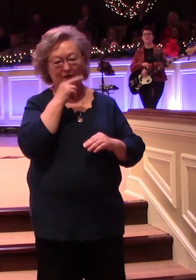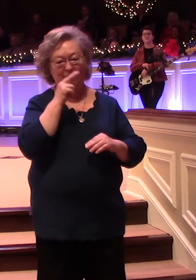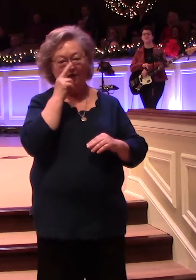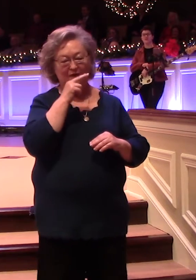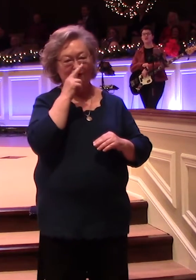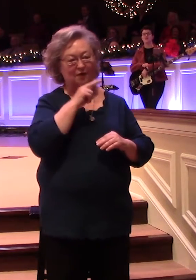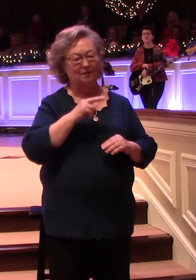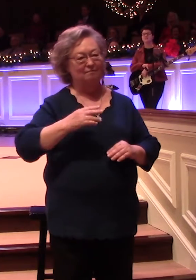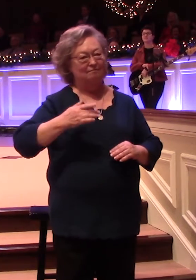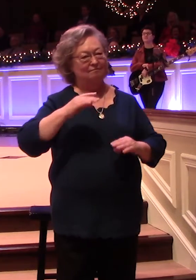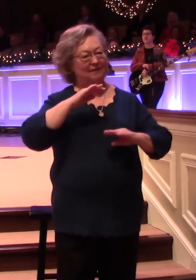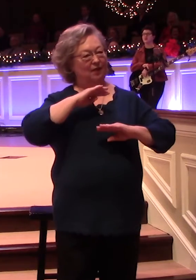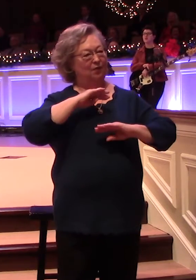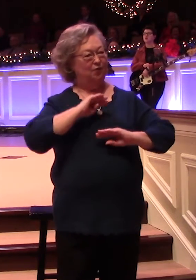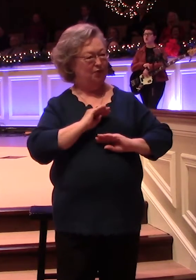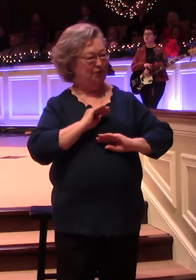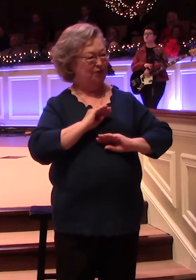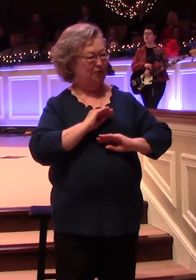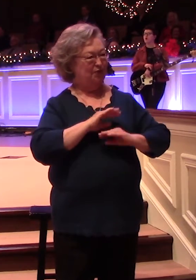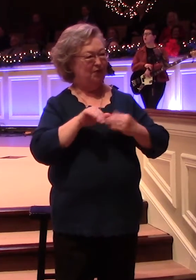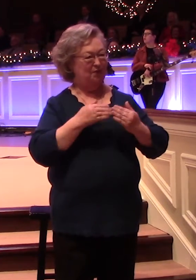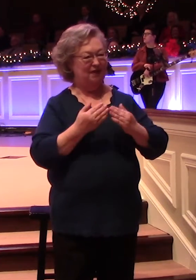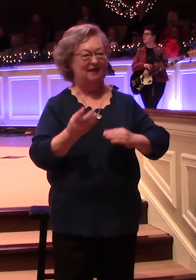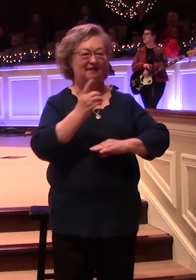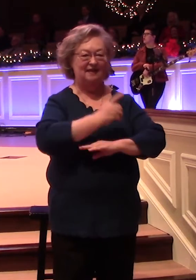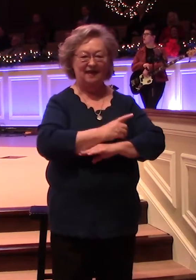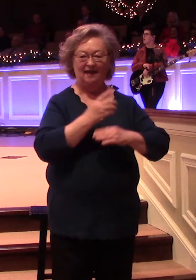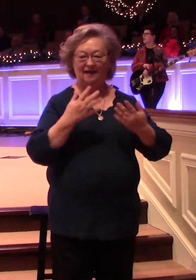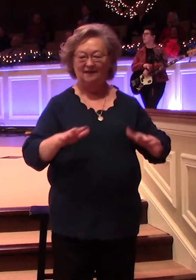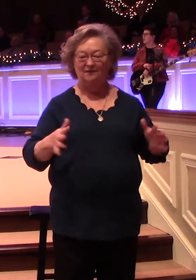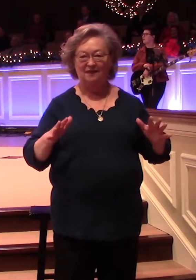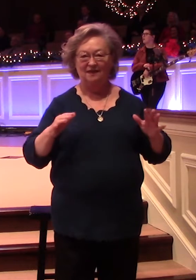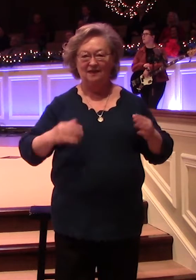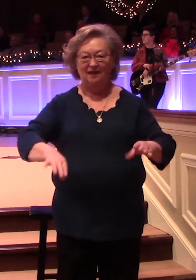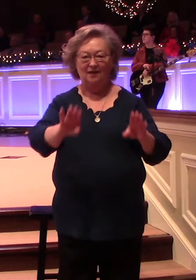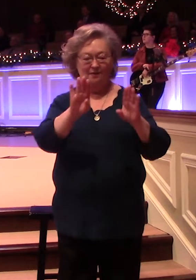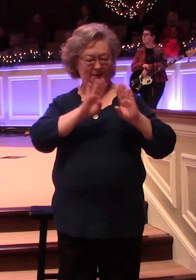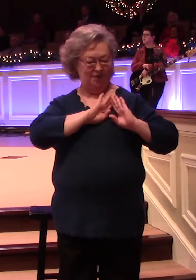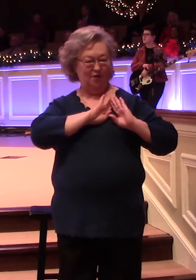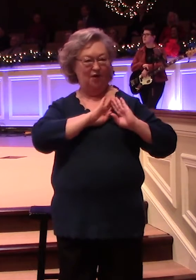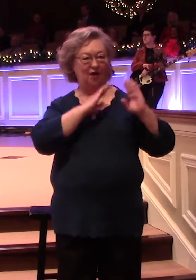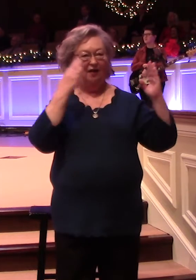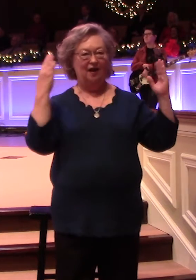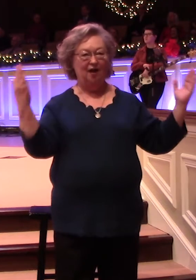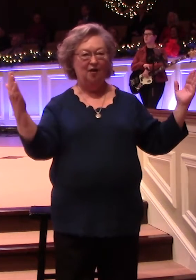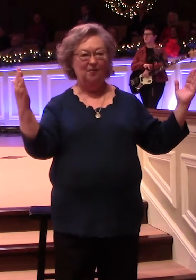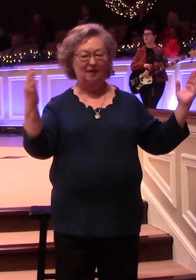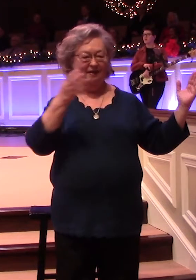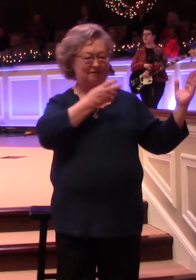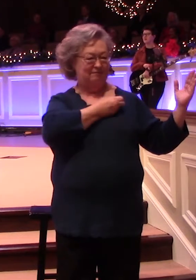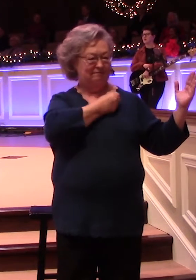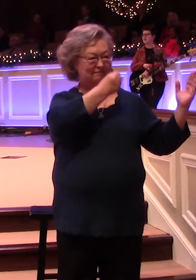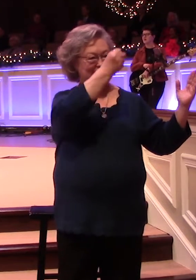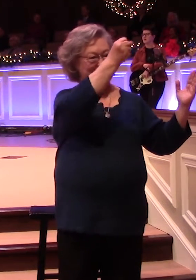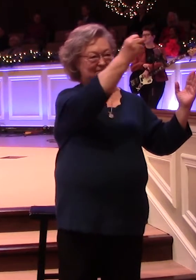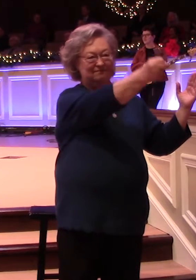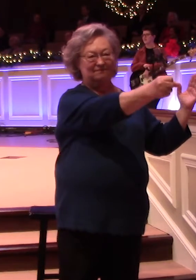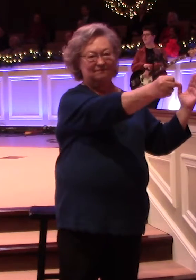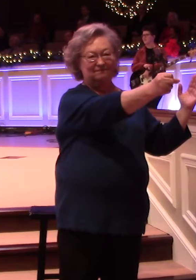day is done, throw your heart wide open and give it away.